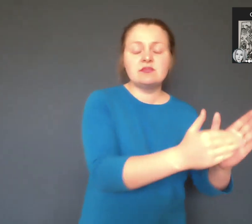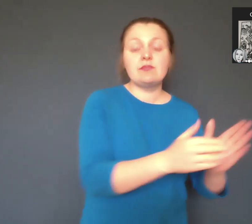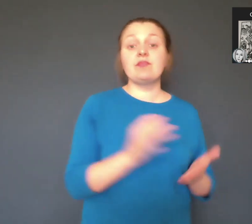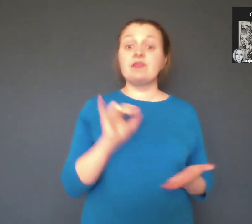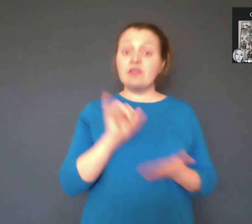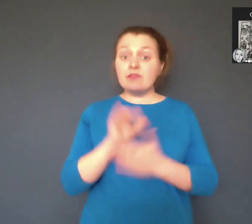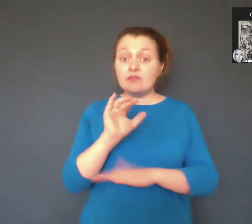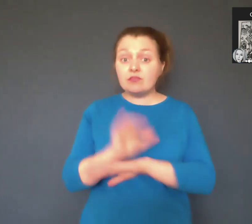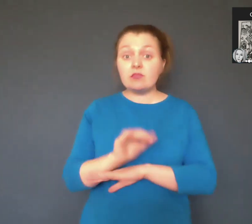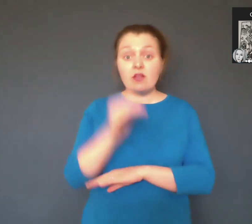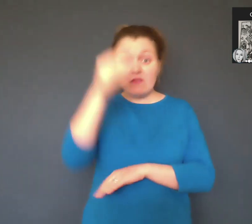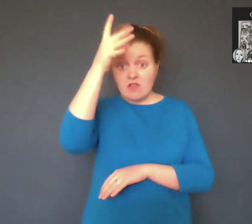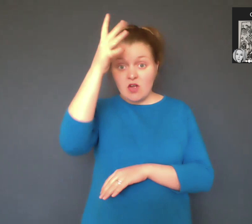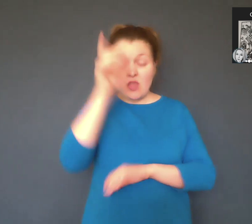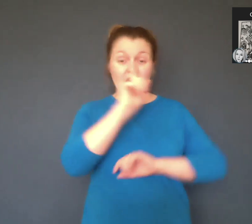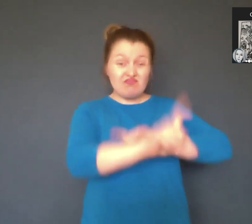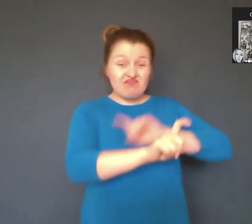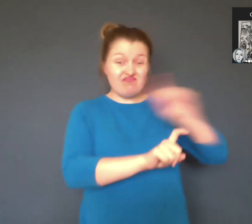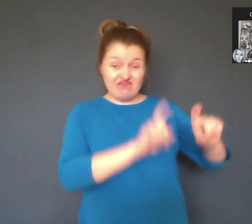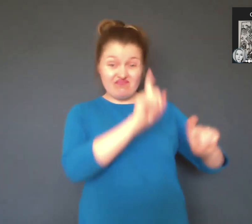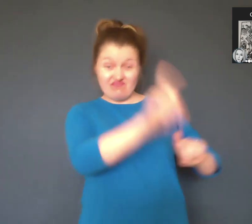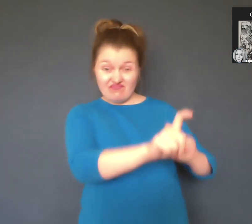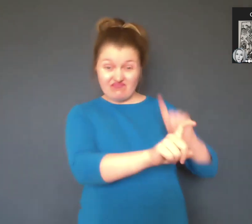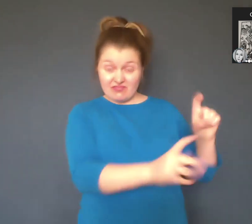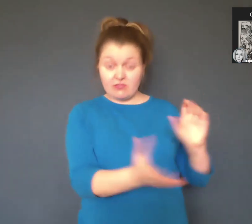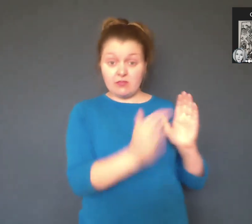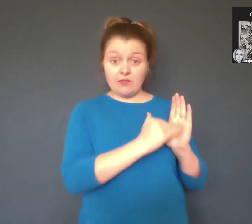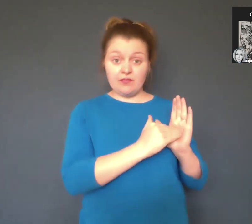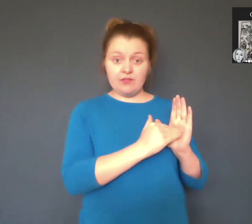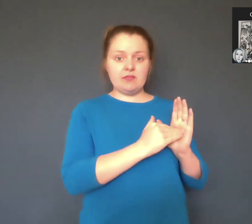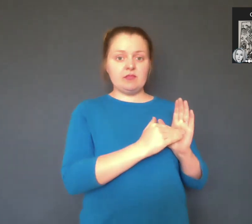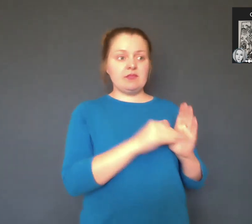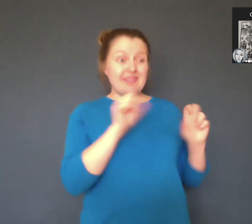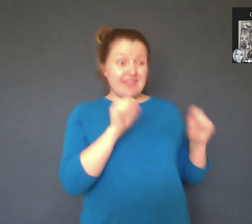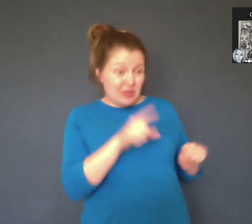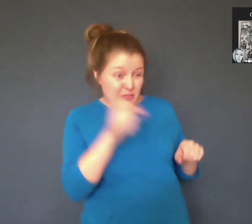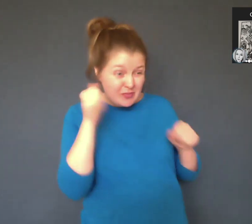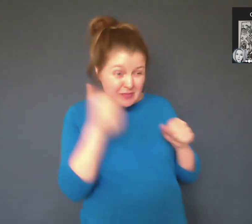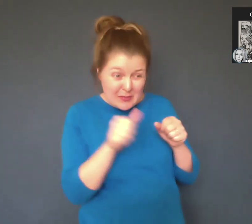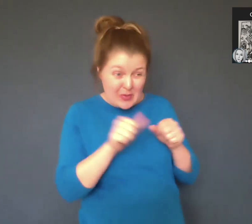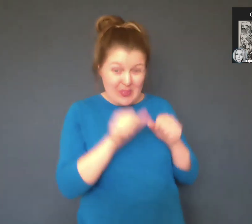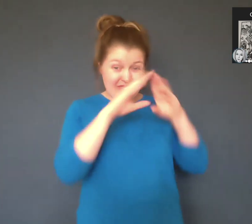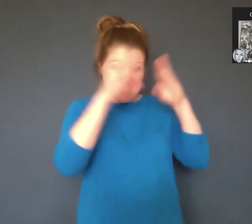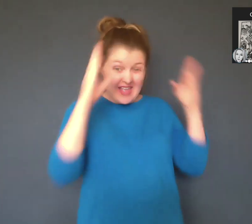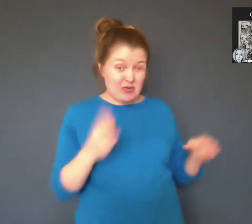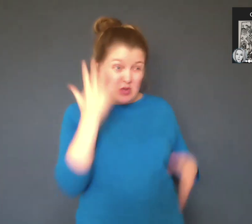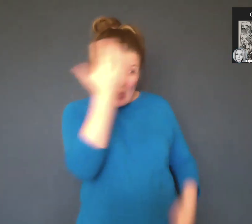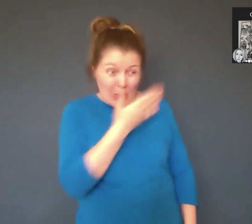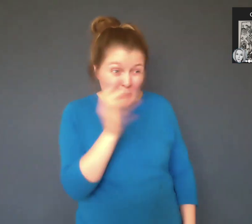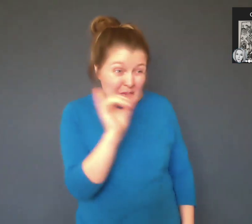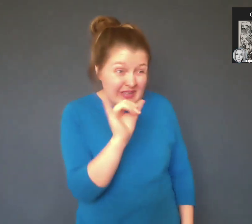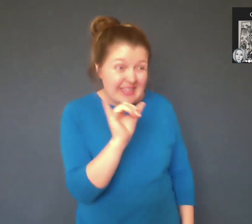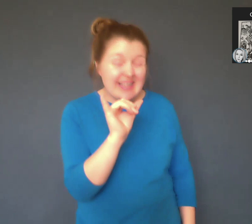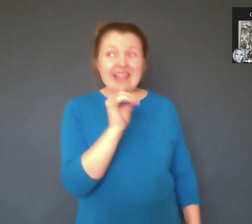said, "I could describe it to people. It was big, I remember that, and old. I'm sure it was very